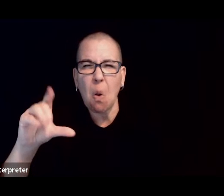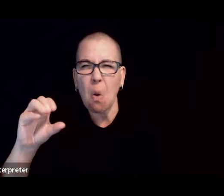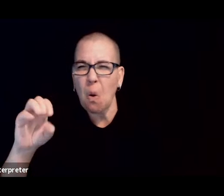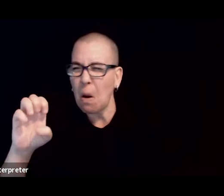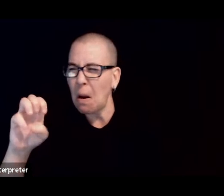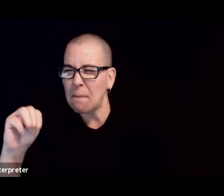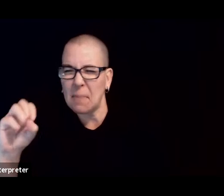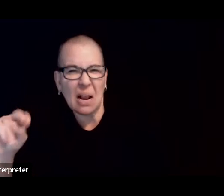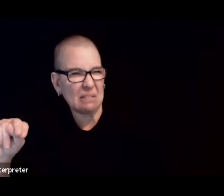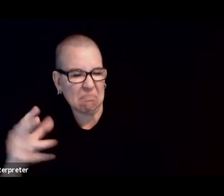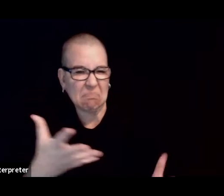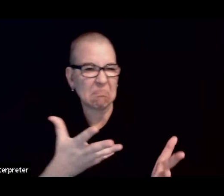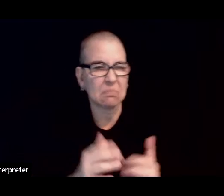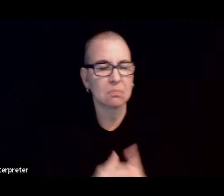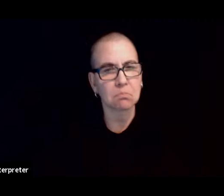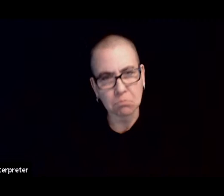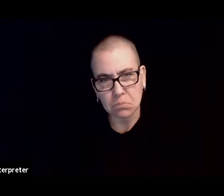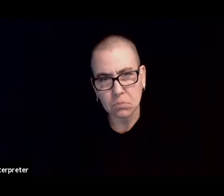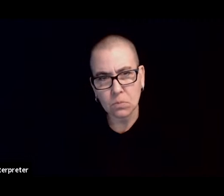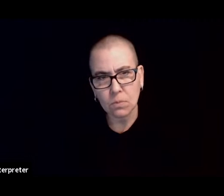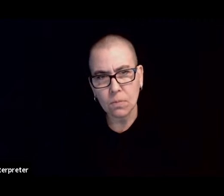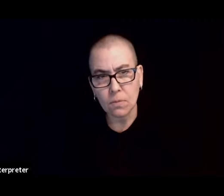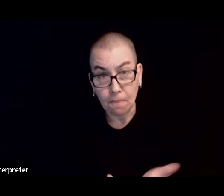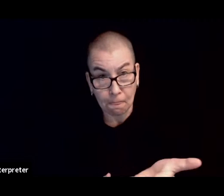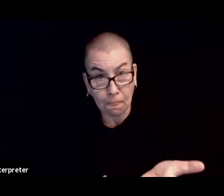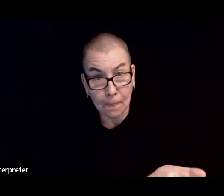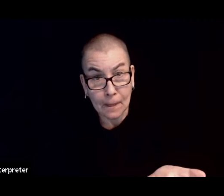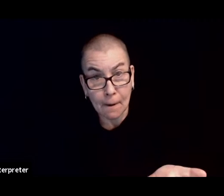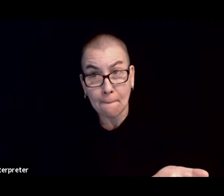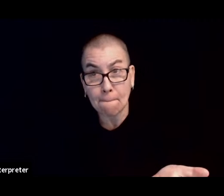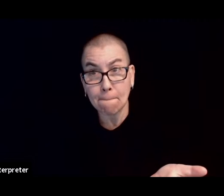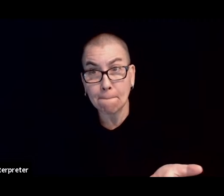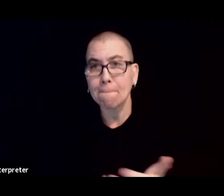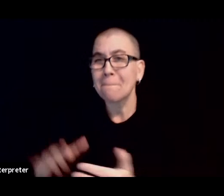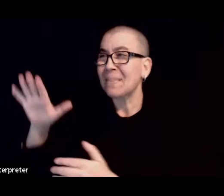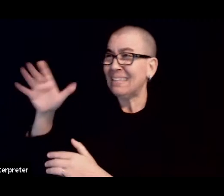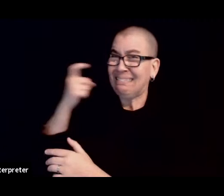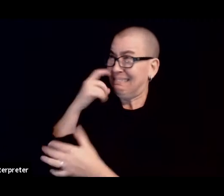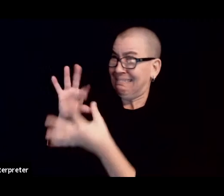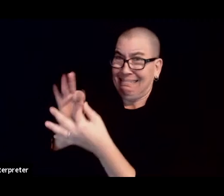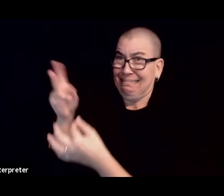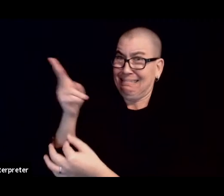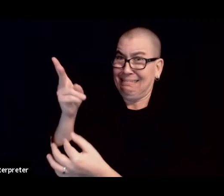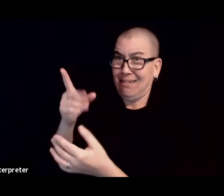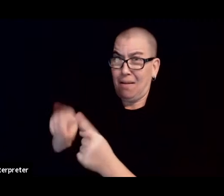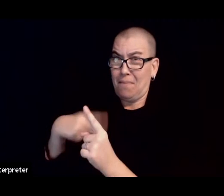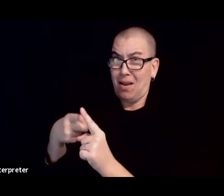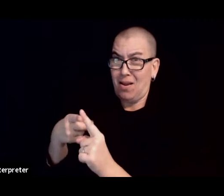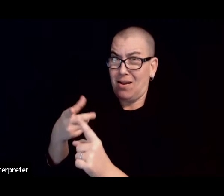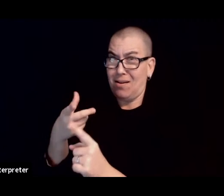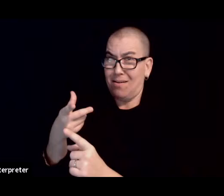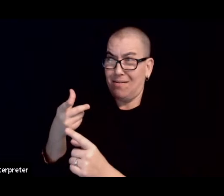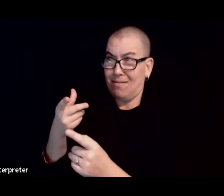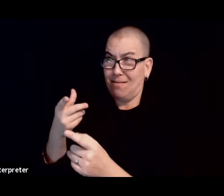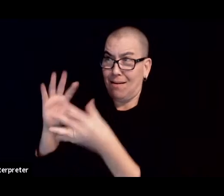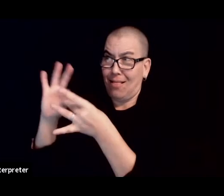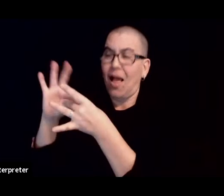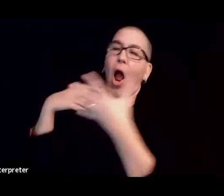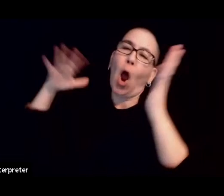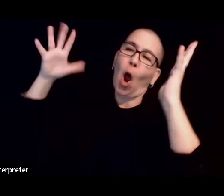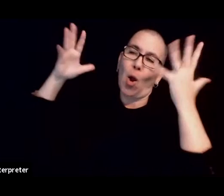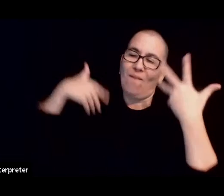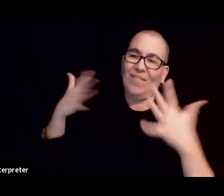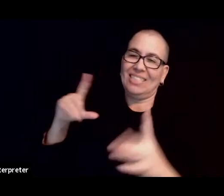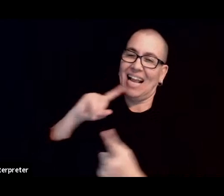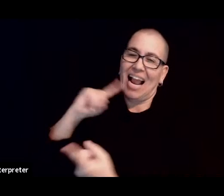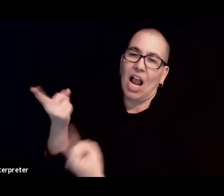Hello. I think Mr. Hart got to all the questions I was going to ask about the vaccine. But the other question that we've heard a lot lately is,